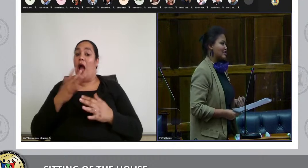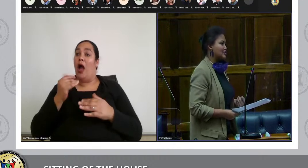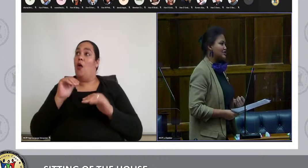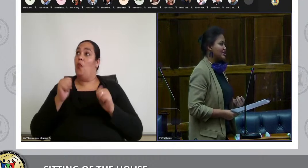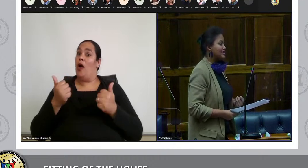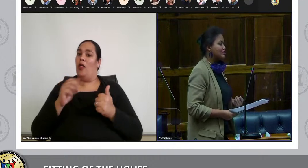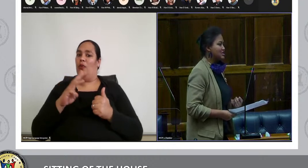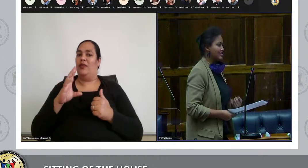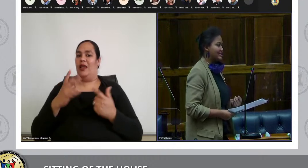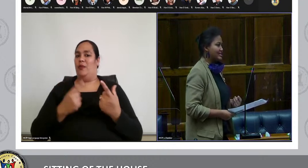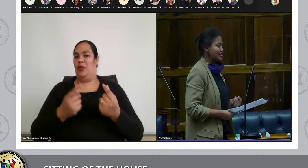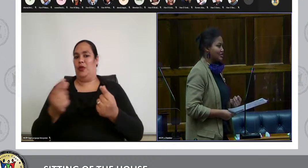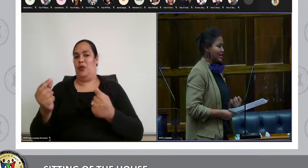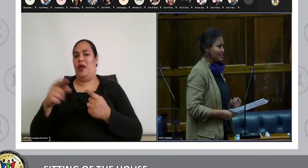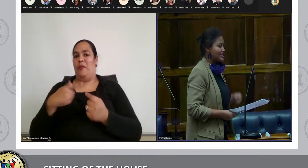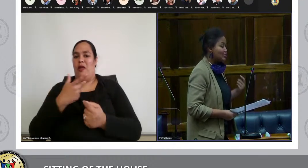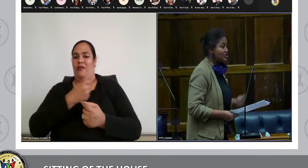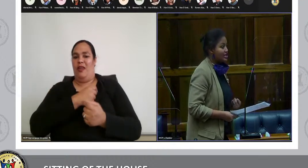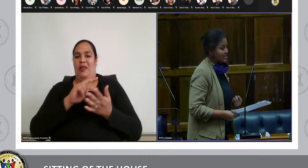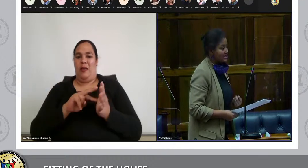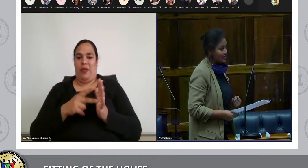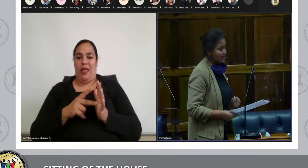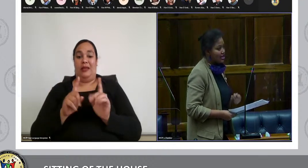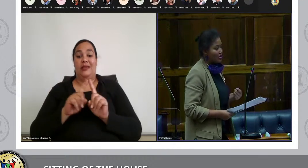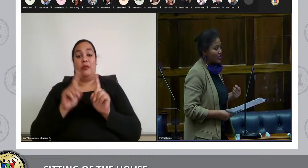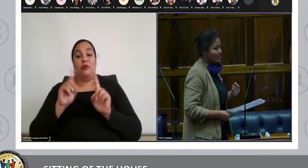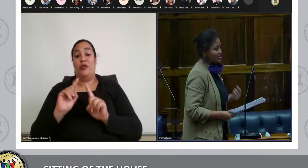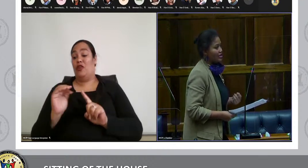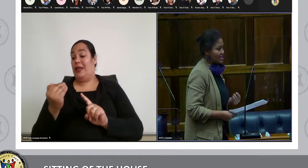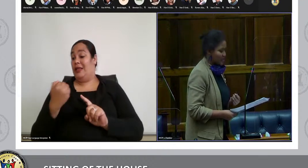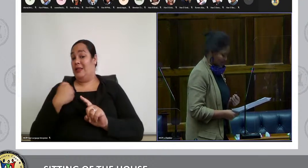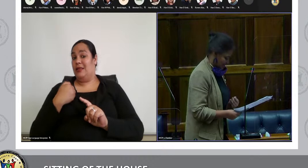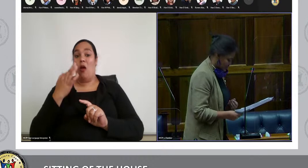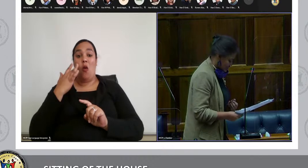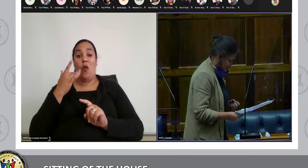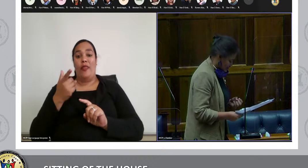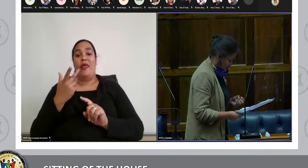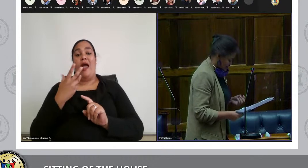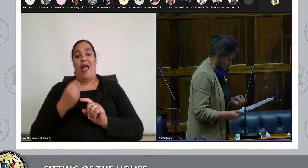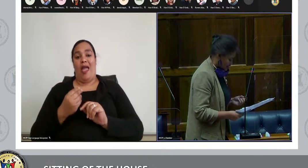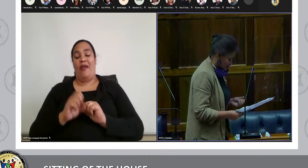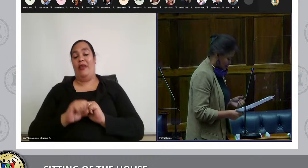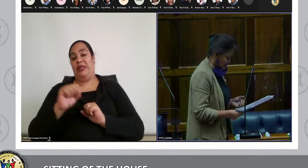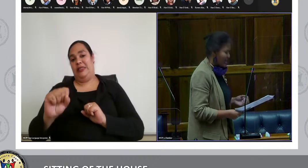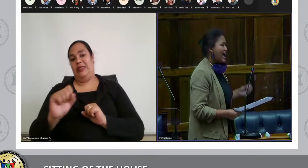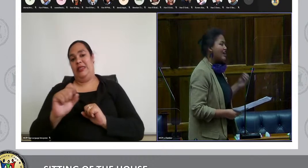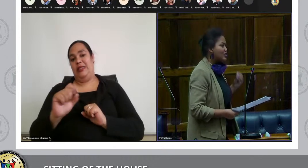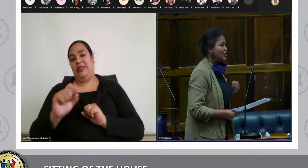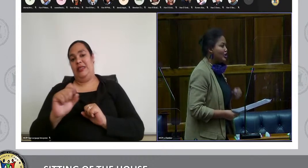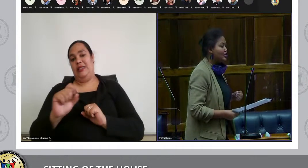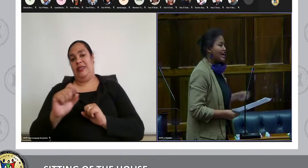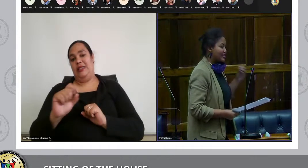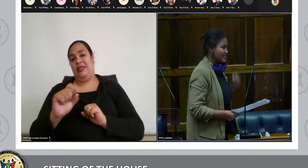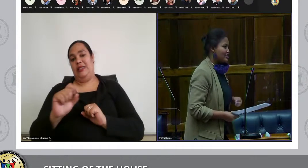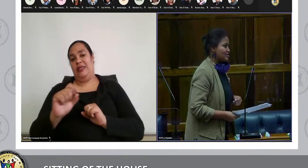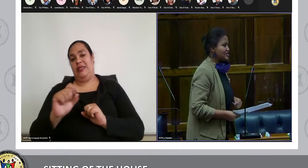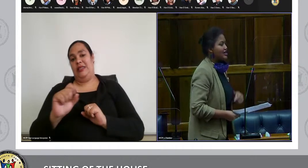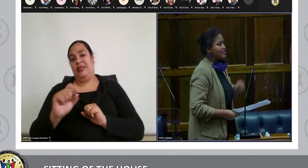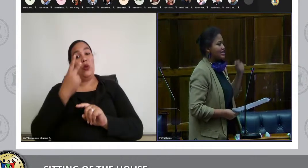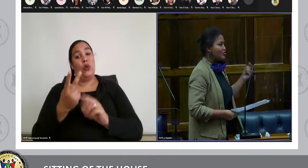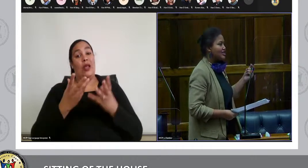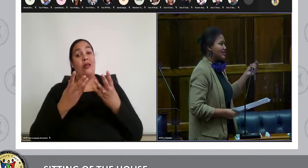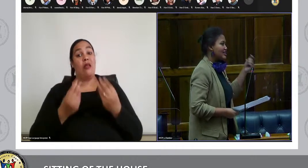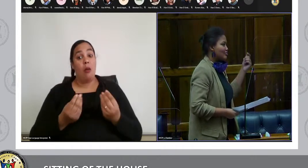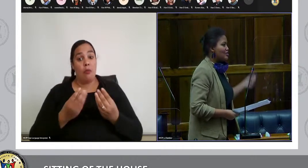the Western Cape has been doing in terms of the vaccine rollout, especially yesterday when it has been exceeded in that regard. And when you look at the